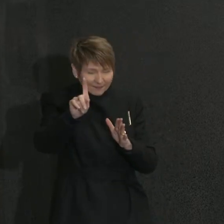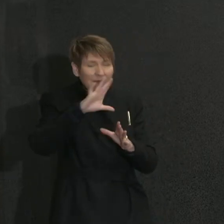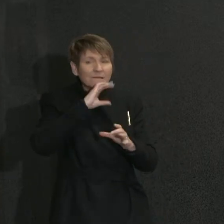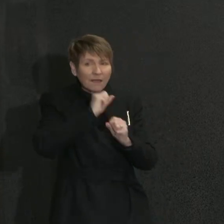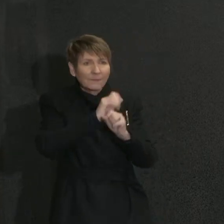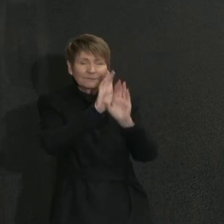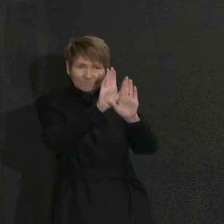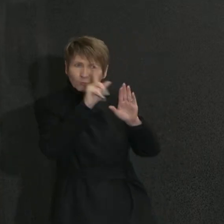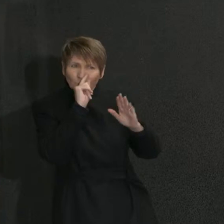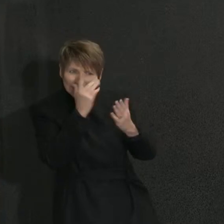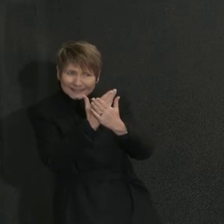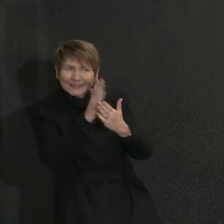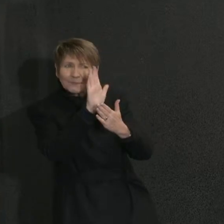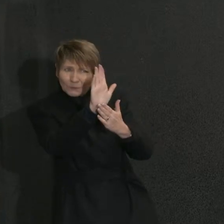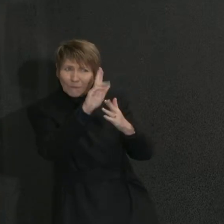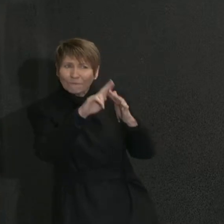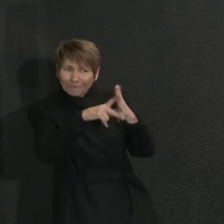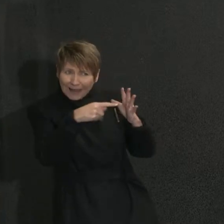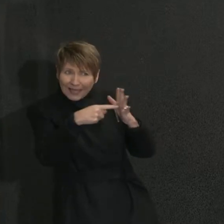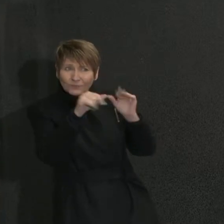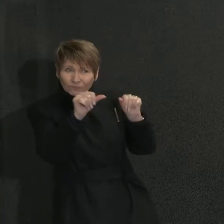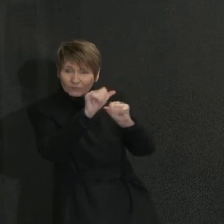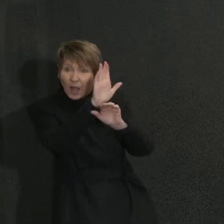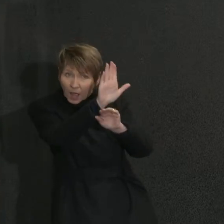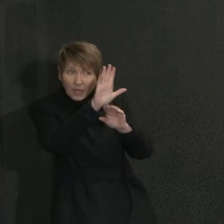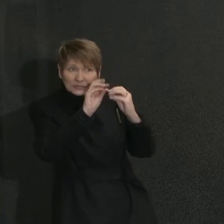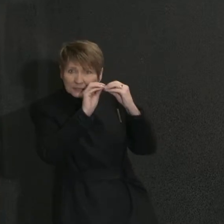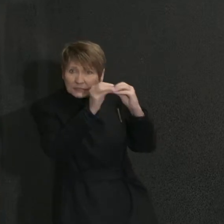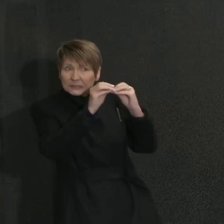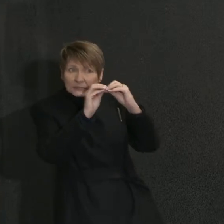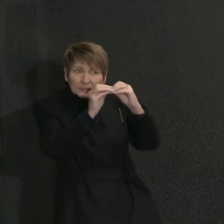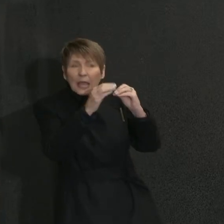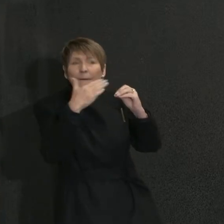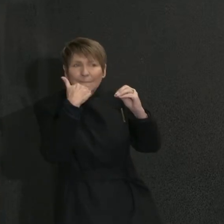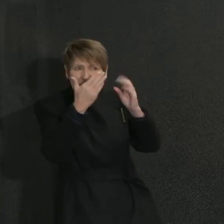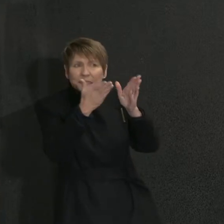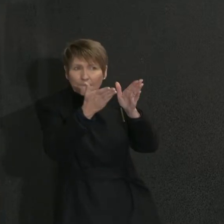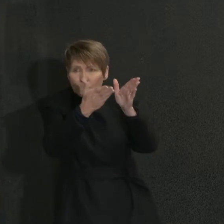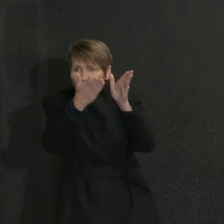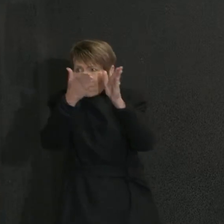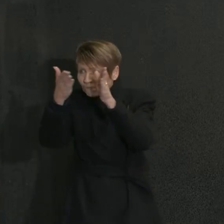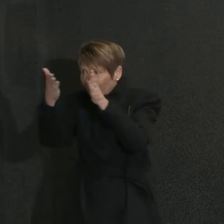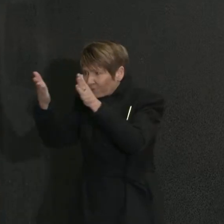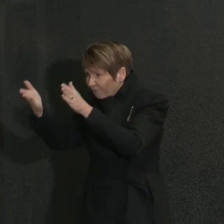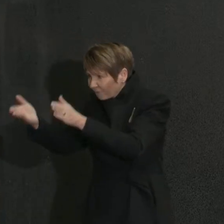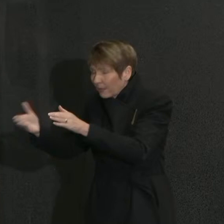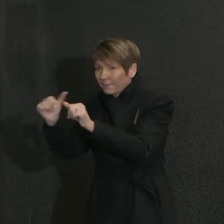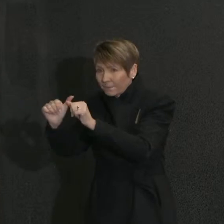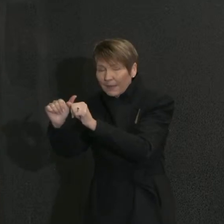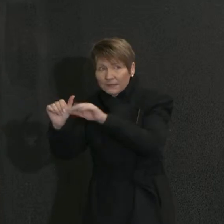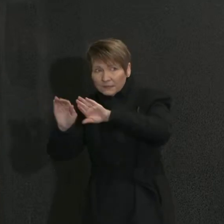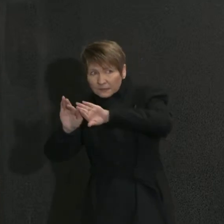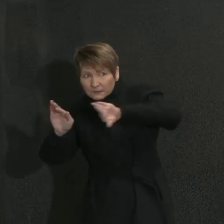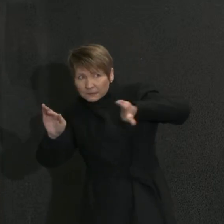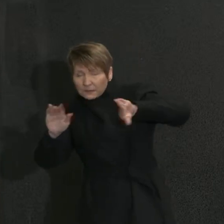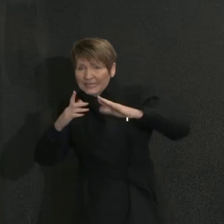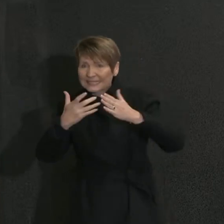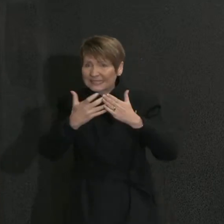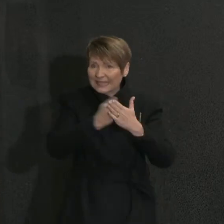residents. But they may have come in contact. They may have become infected because of their proximity to that